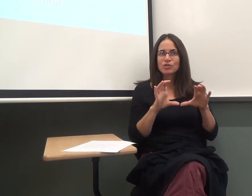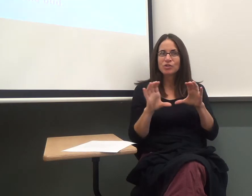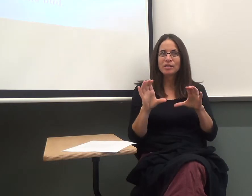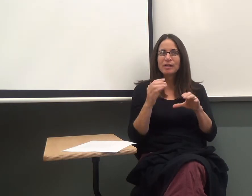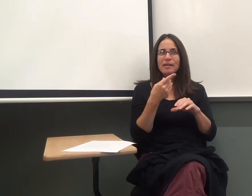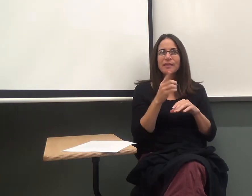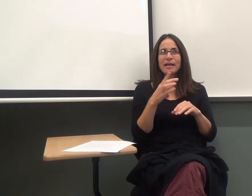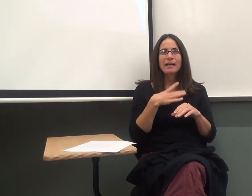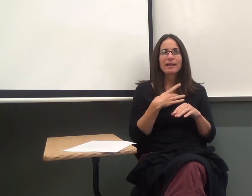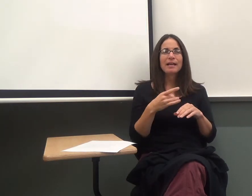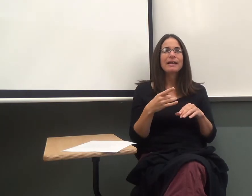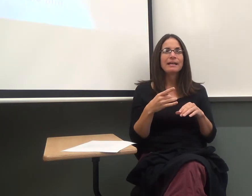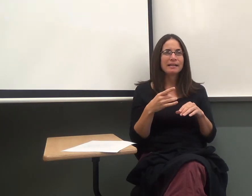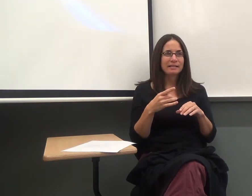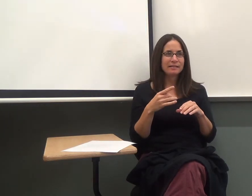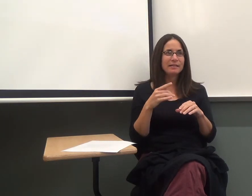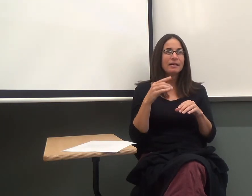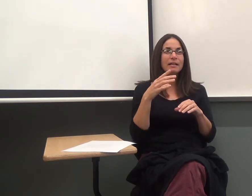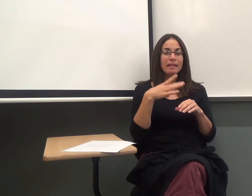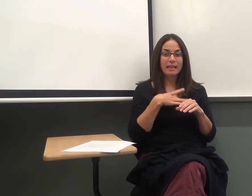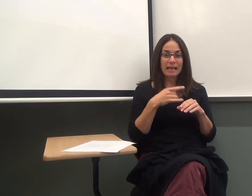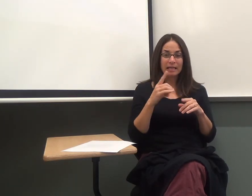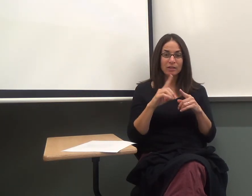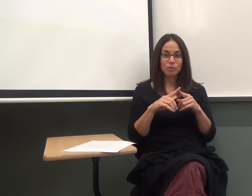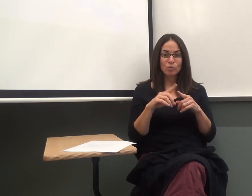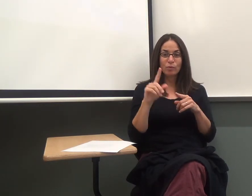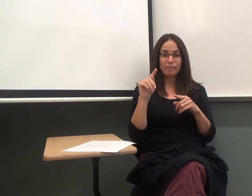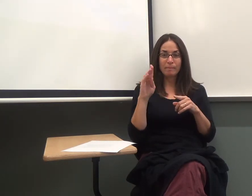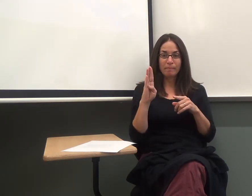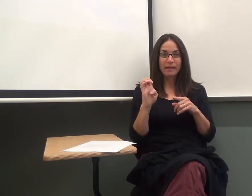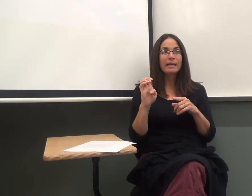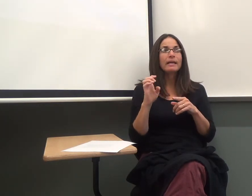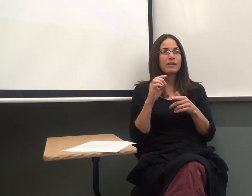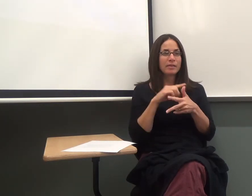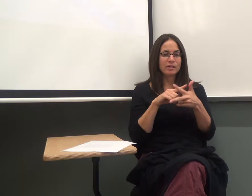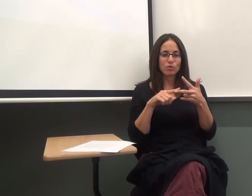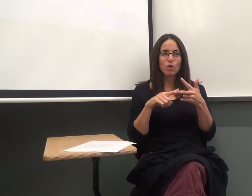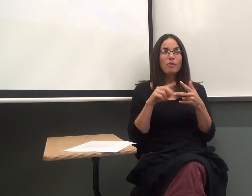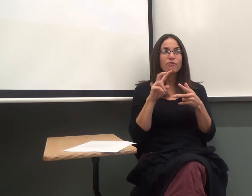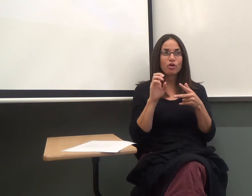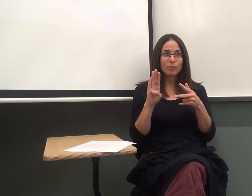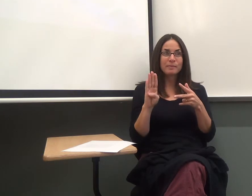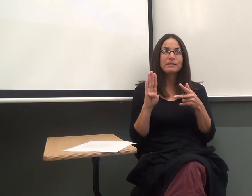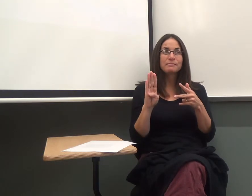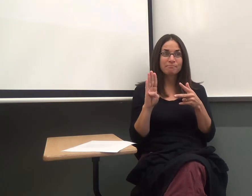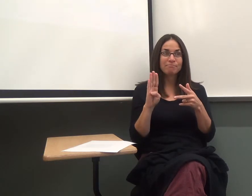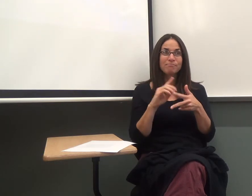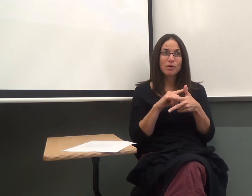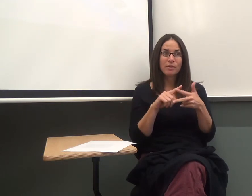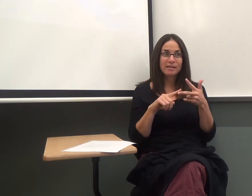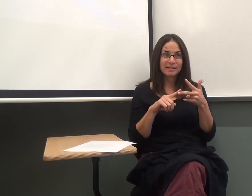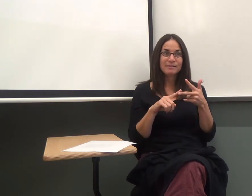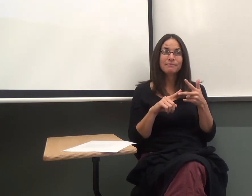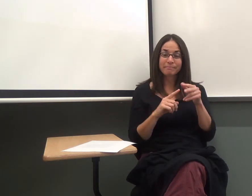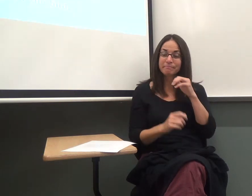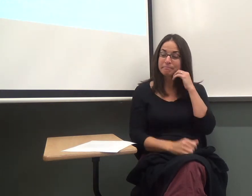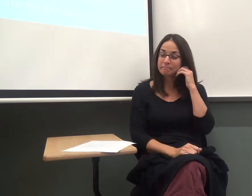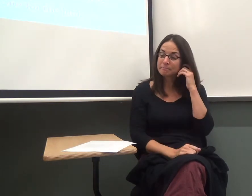action. Cocktails like to be, verbs. Are these verbs? This is a prep, but this is a verb, isn't it? Okay, so we have a